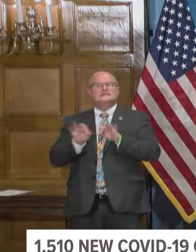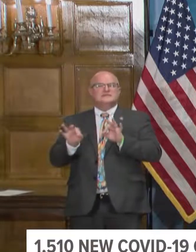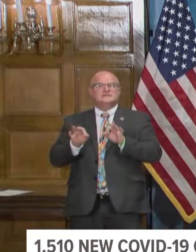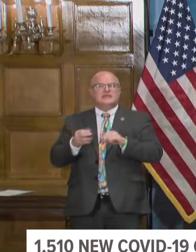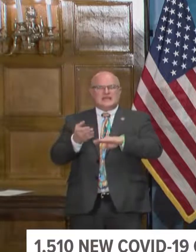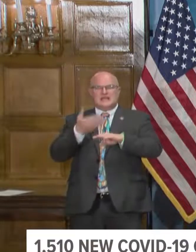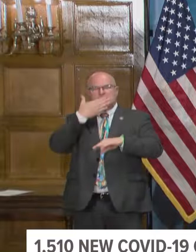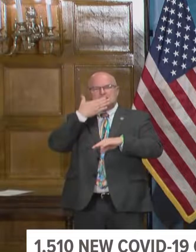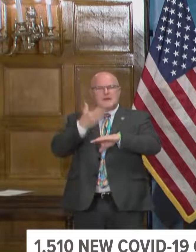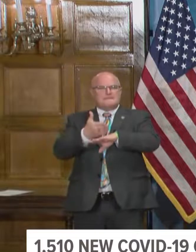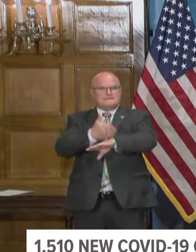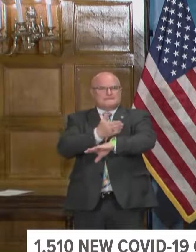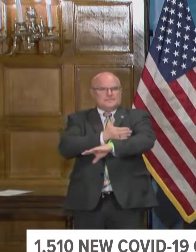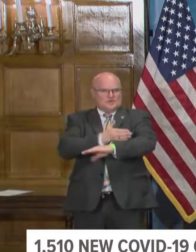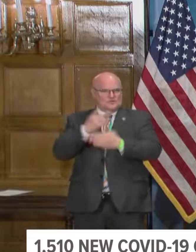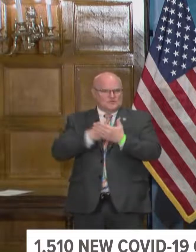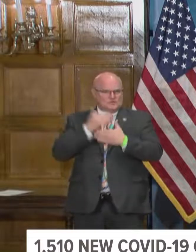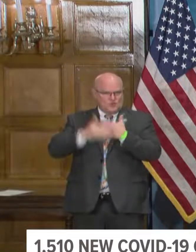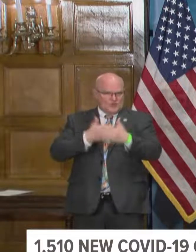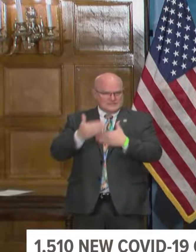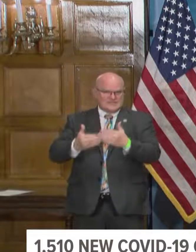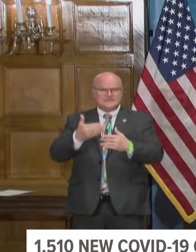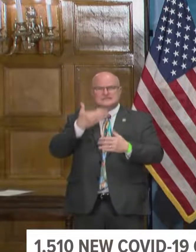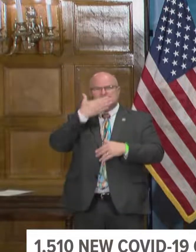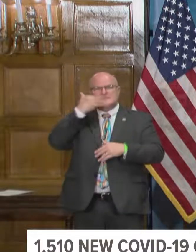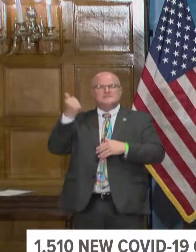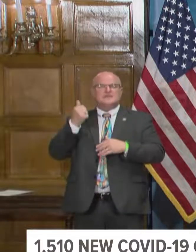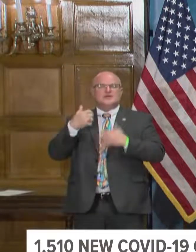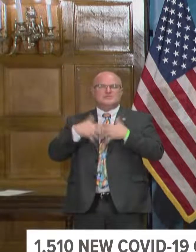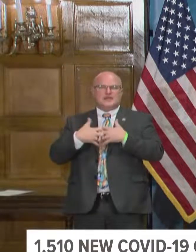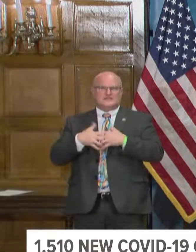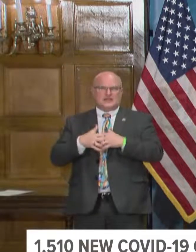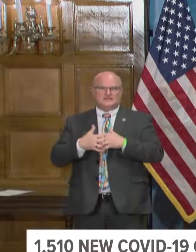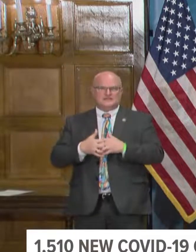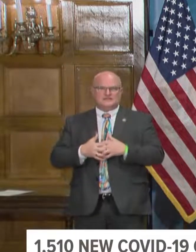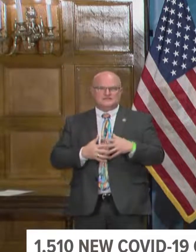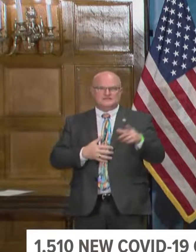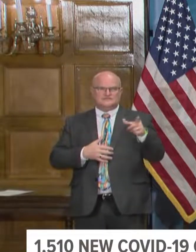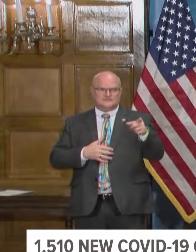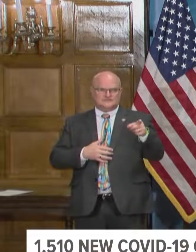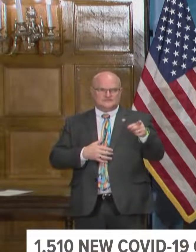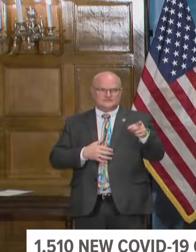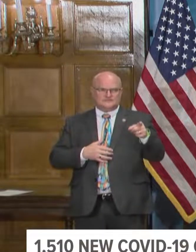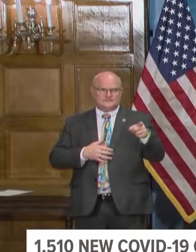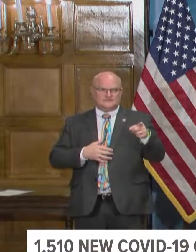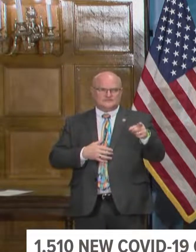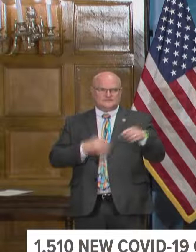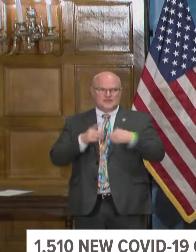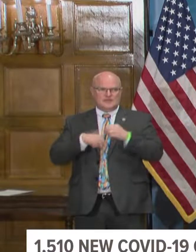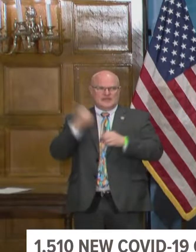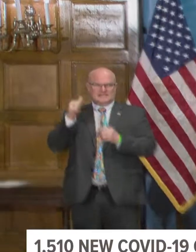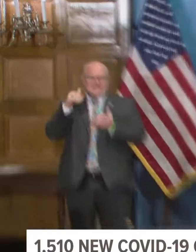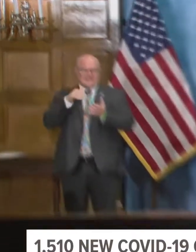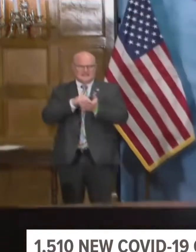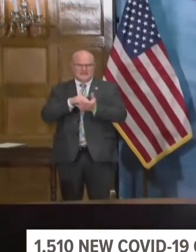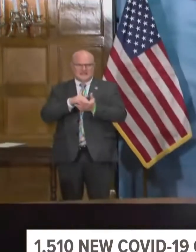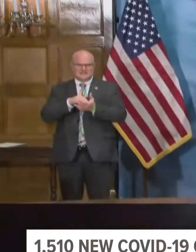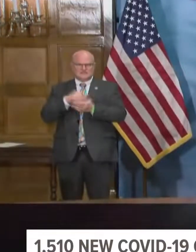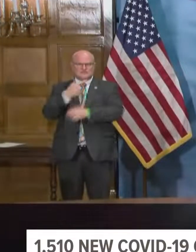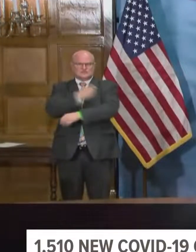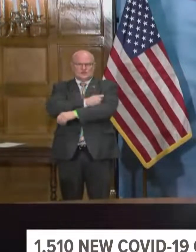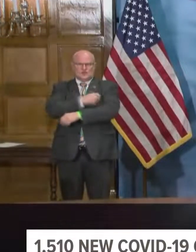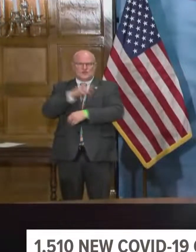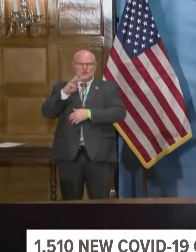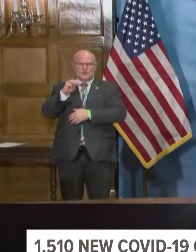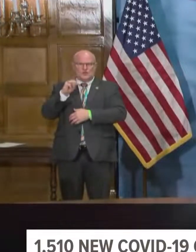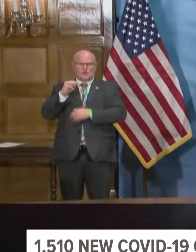improved process and improve manufacturing. Regarding the 10,000 doses that Walmart is